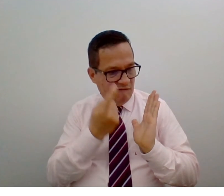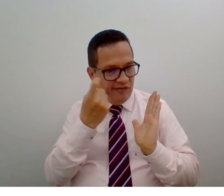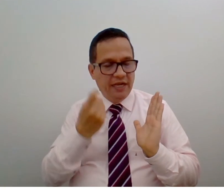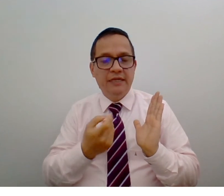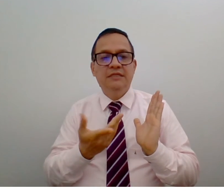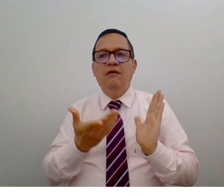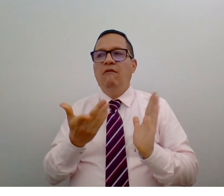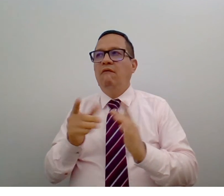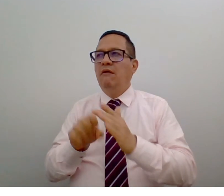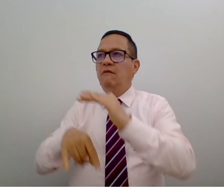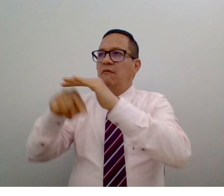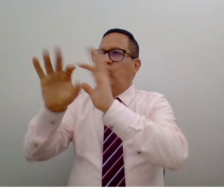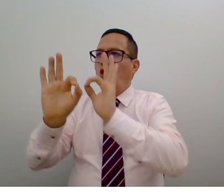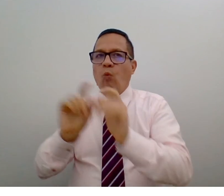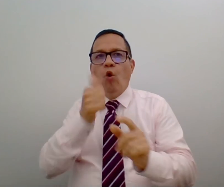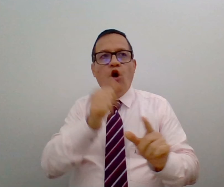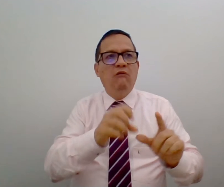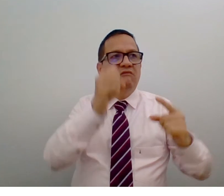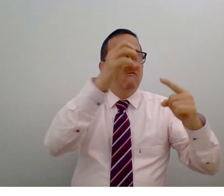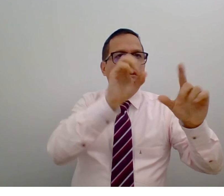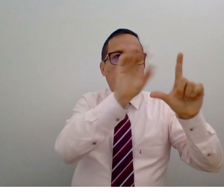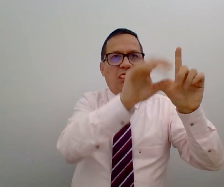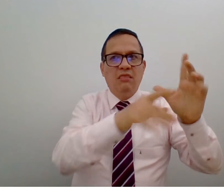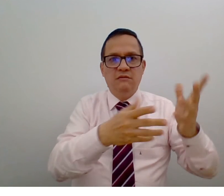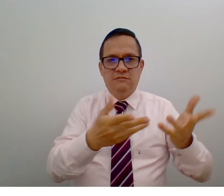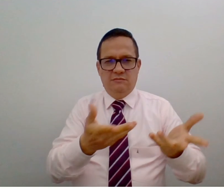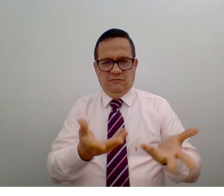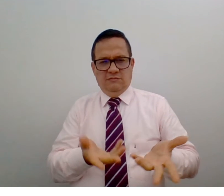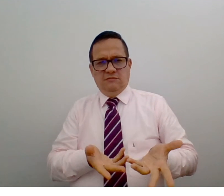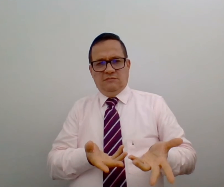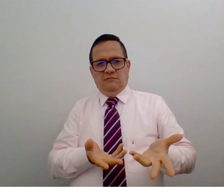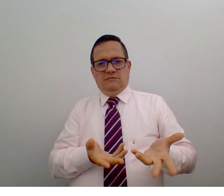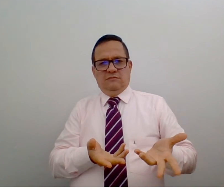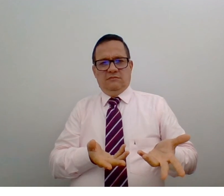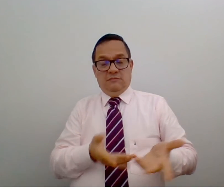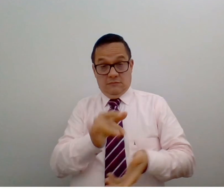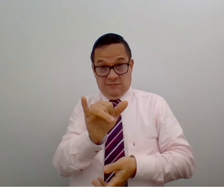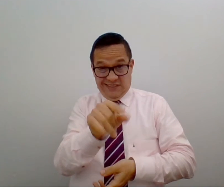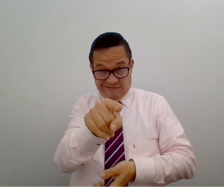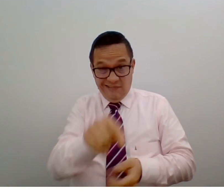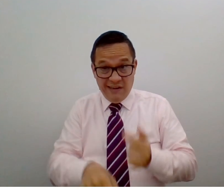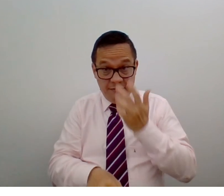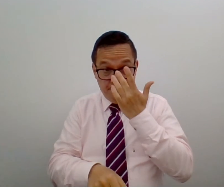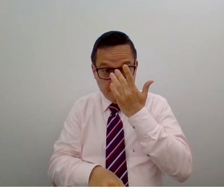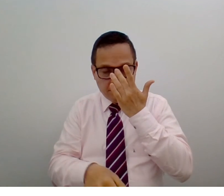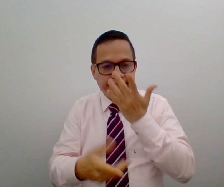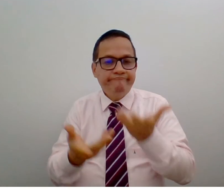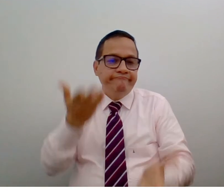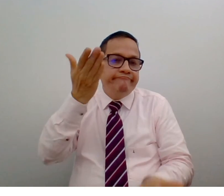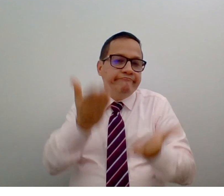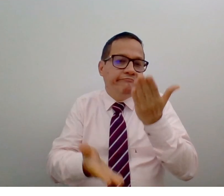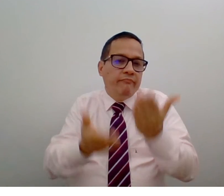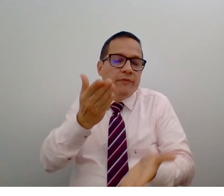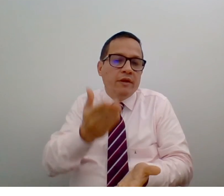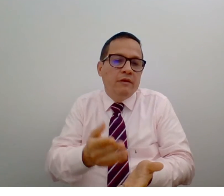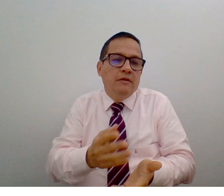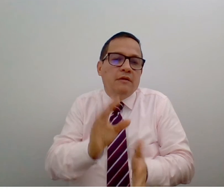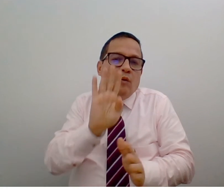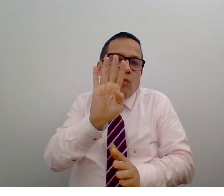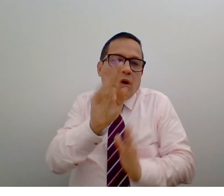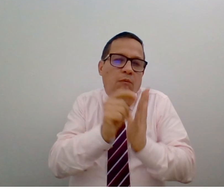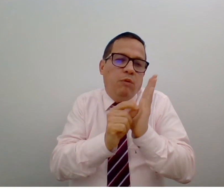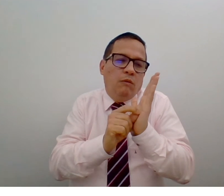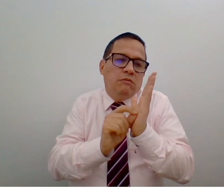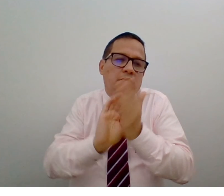submitted to the evaluation environment. If your work is at this level, you can get between